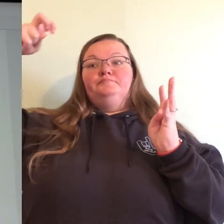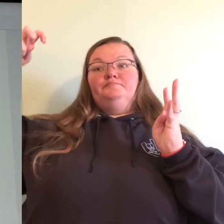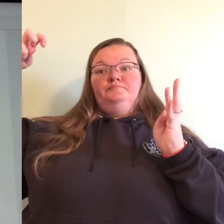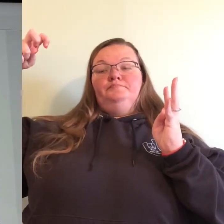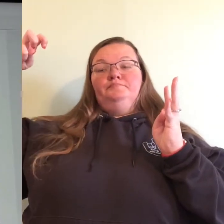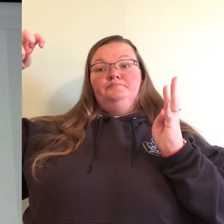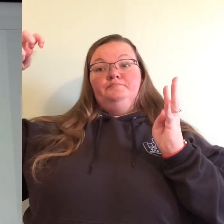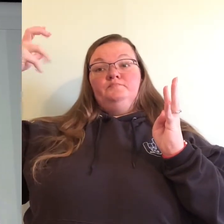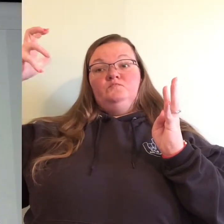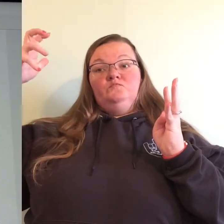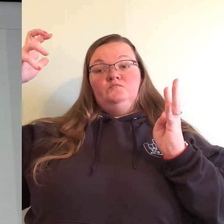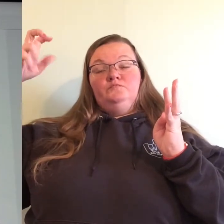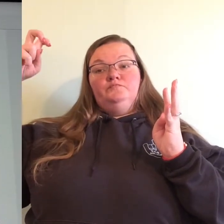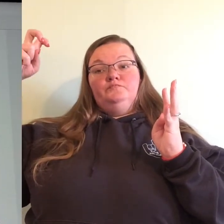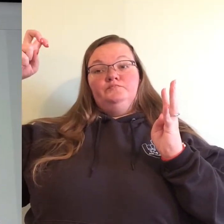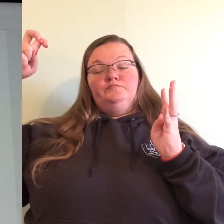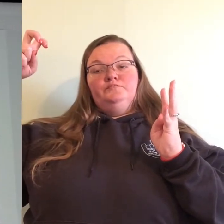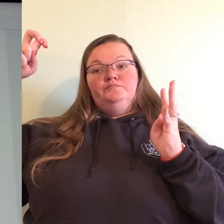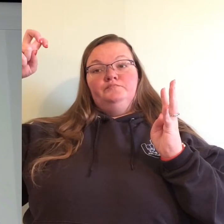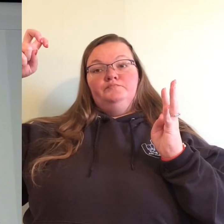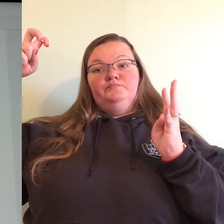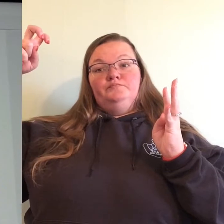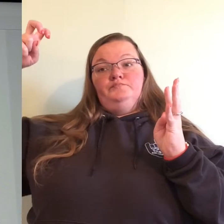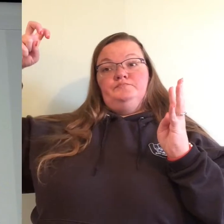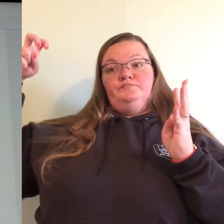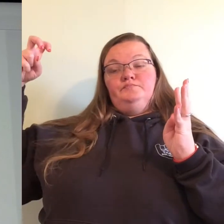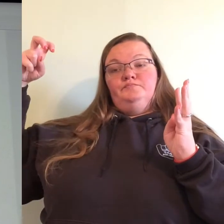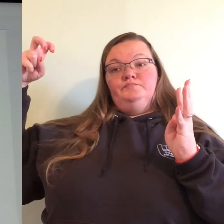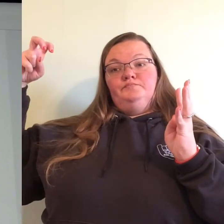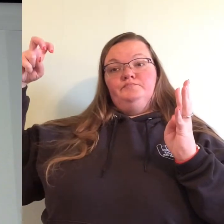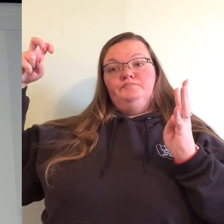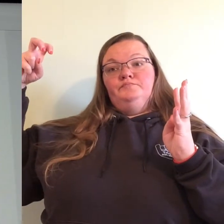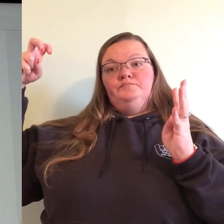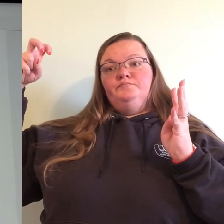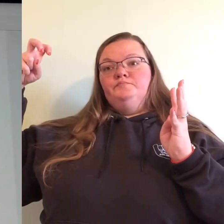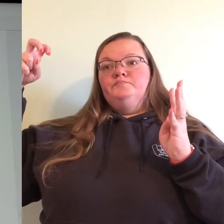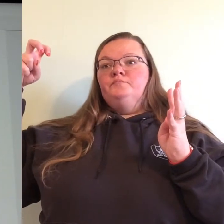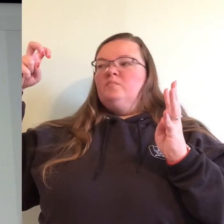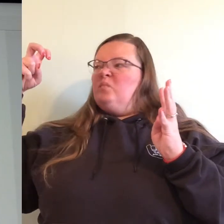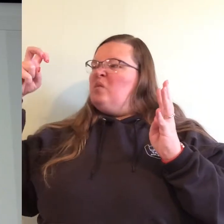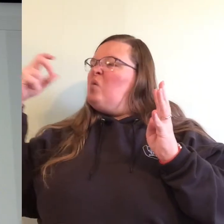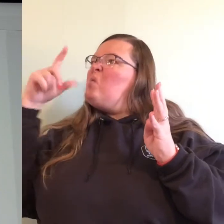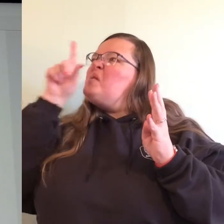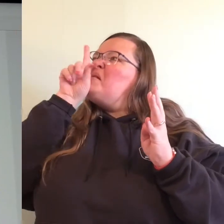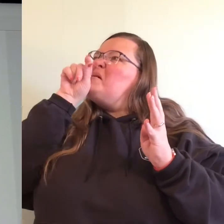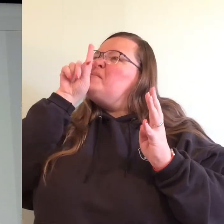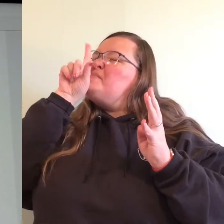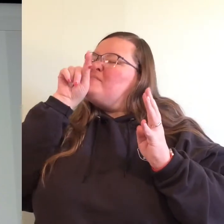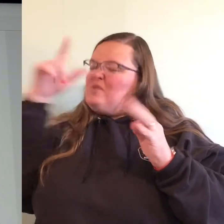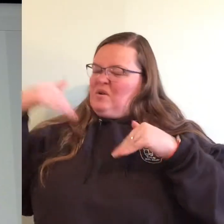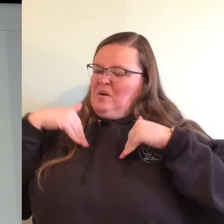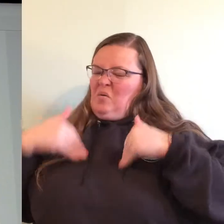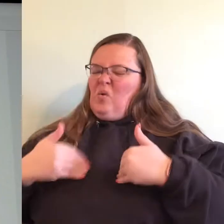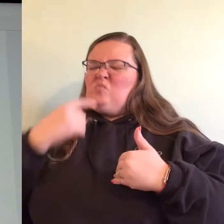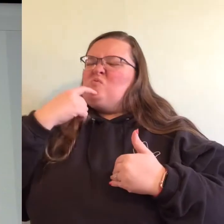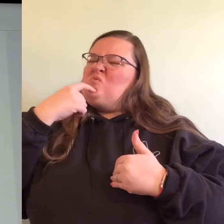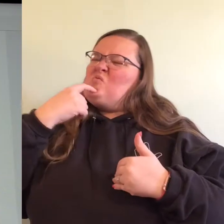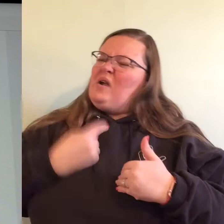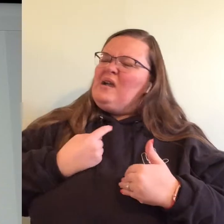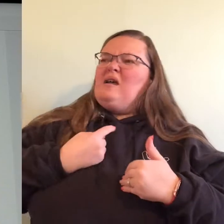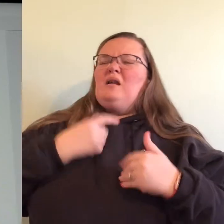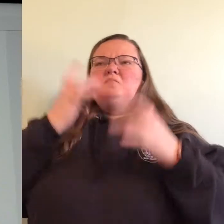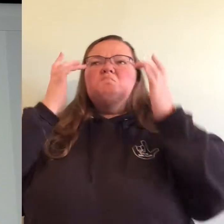the robin flew away again to the next tree, and once more looked at them very hard. You couldn't have found a robin with a redder chest or a brighter